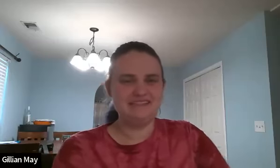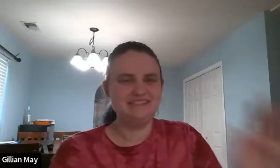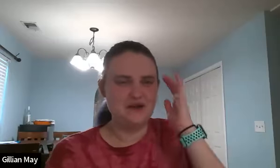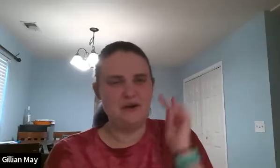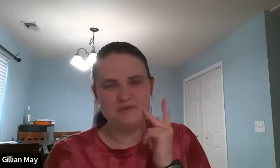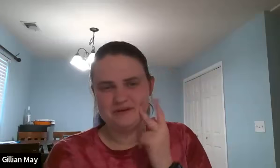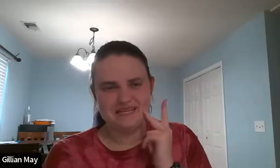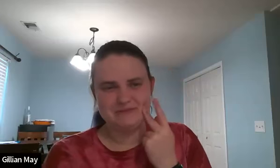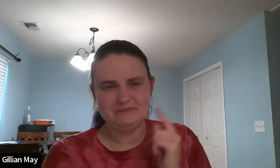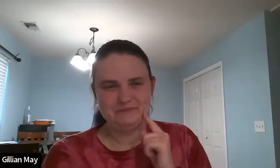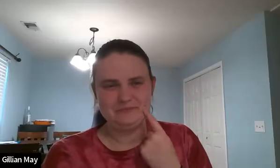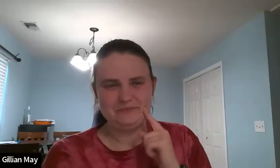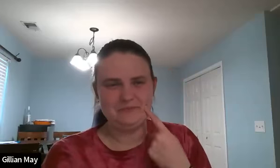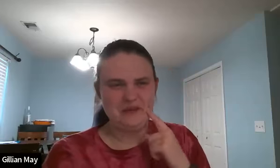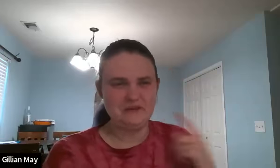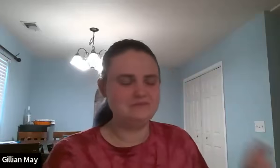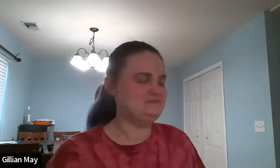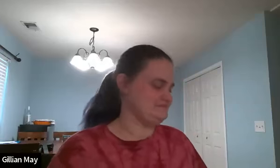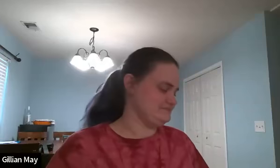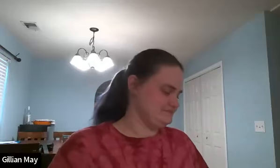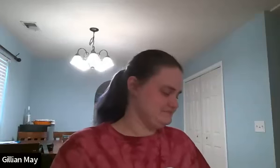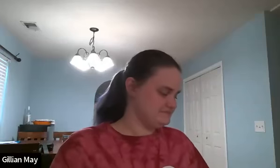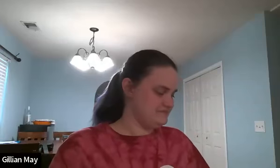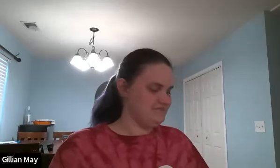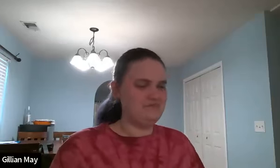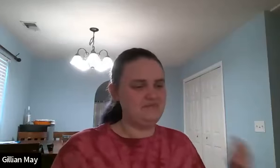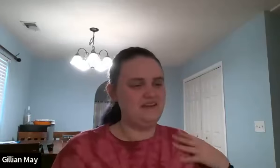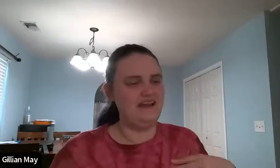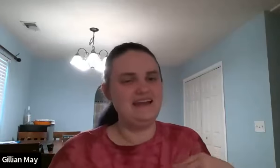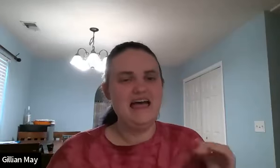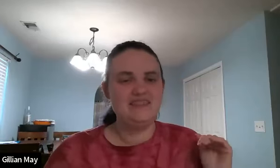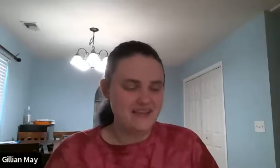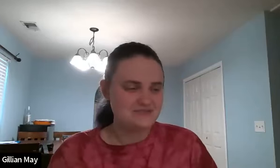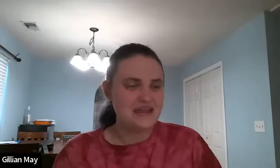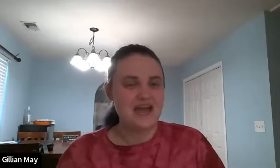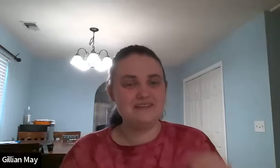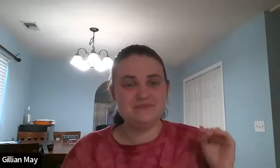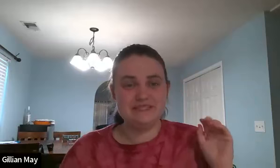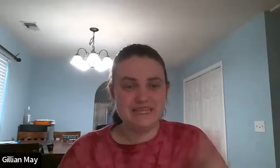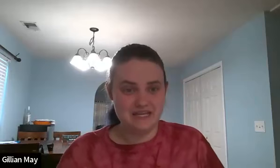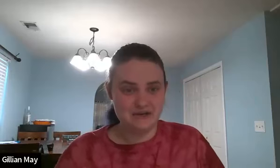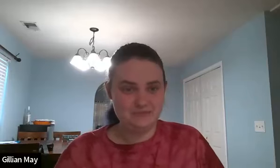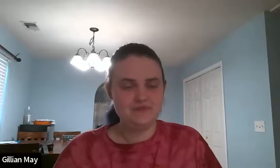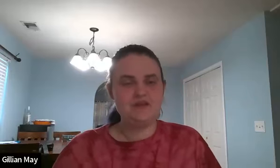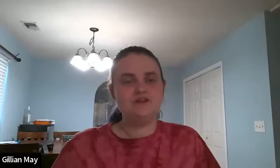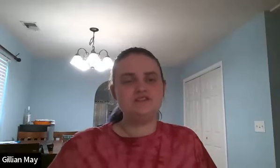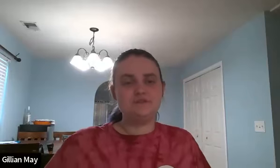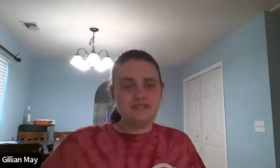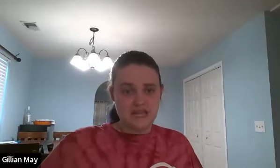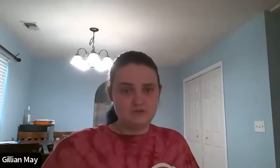So I'm always like pickle. All right. The last one I have is potato. So for potato, what you're